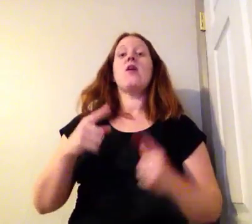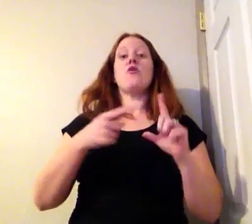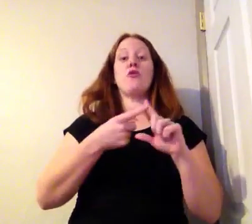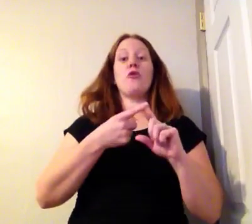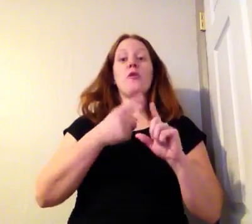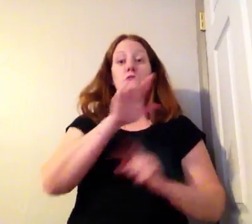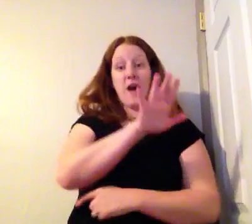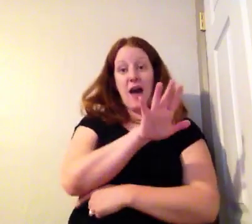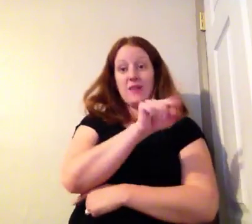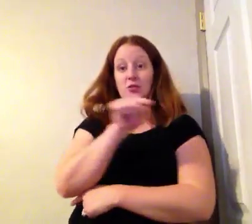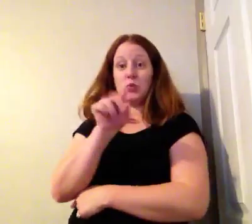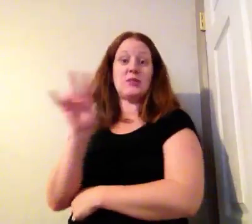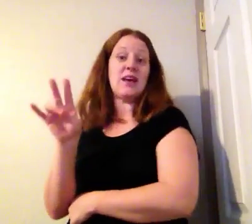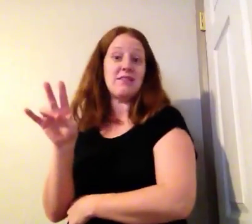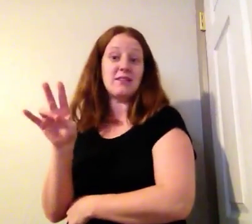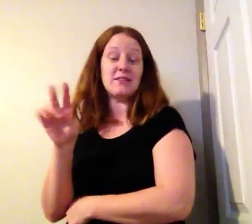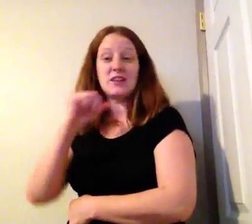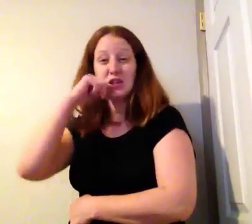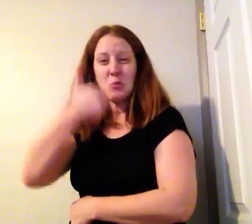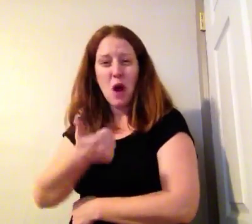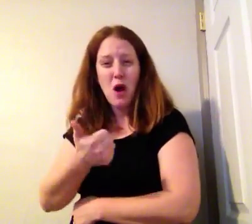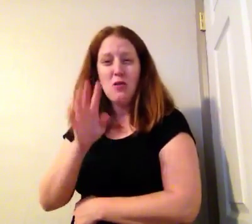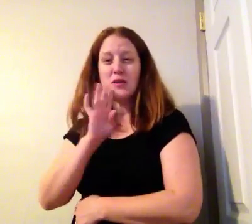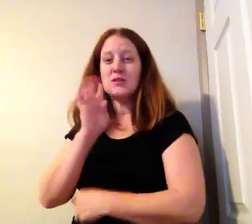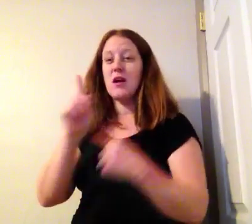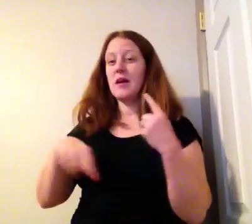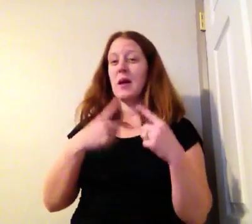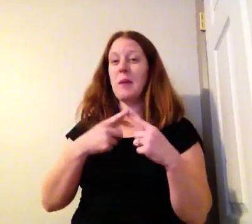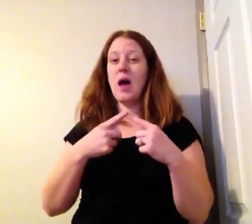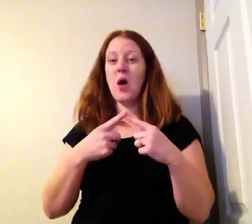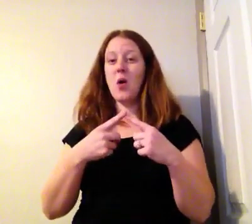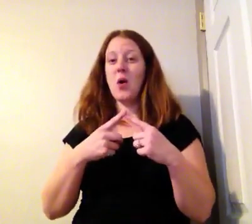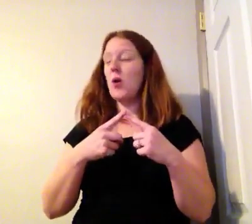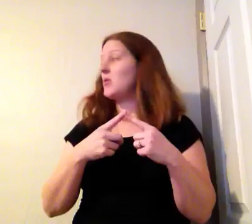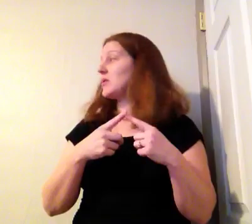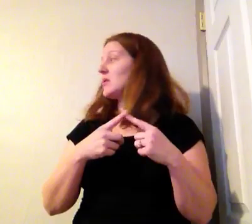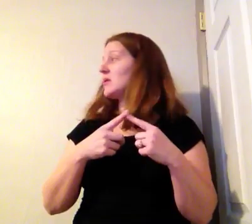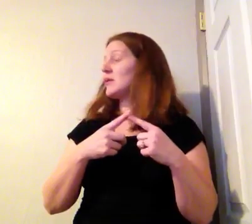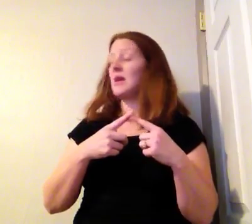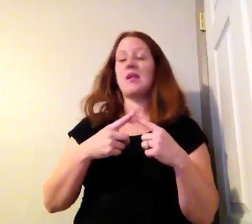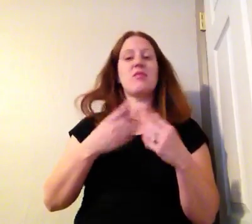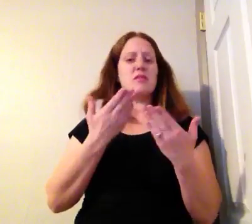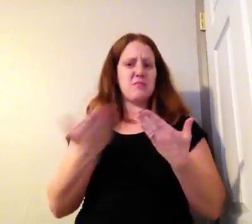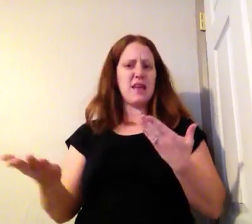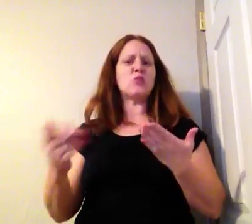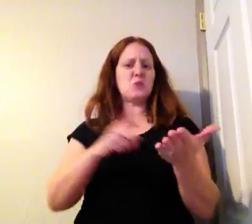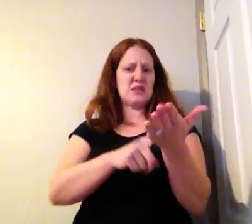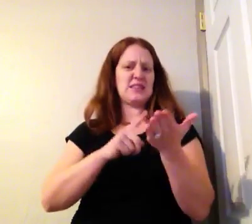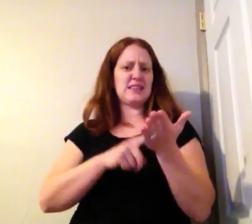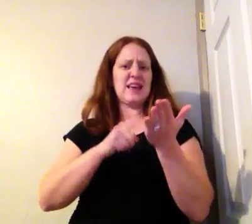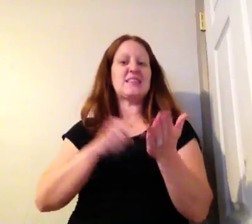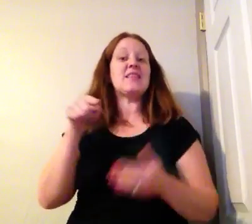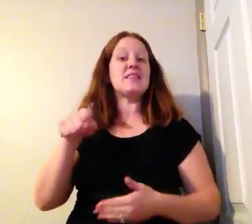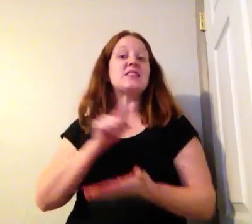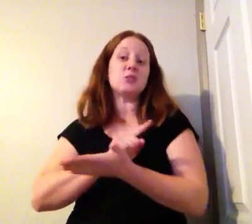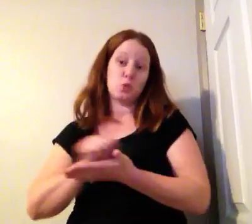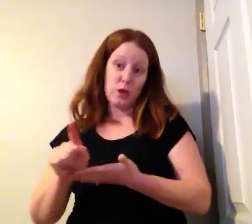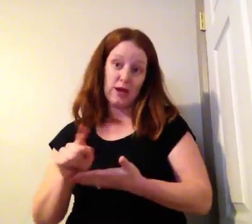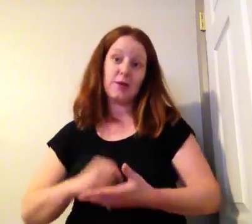will talk about owls and about the things that we have discussed this week, or that we are going to discuss this week. So